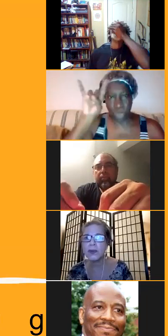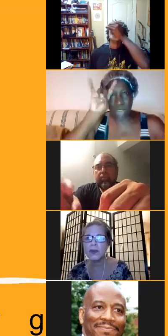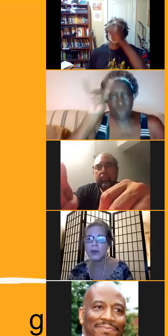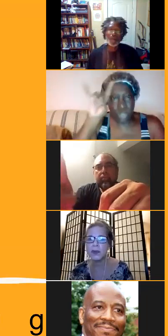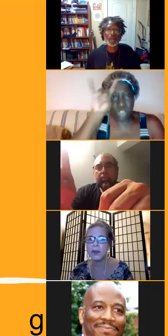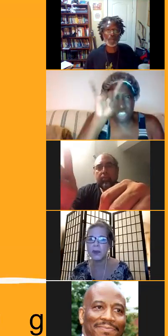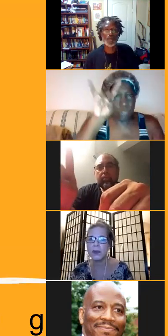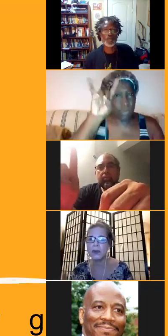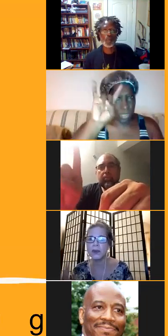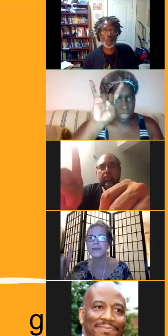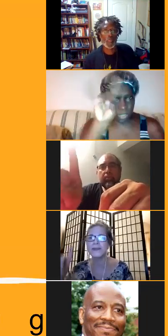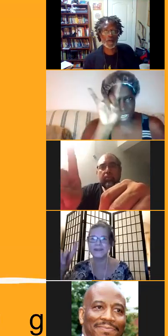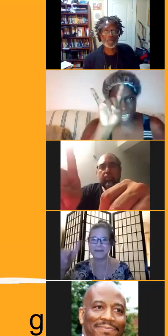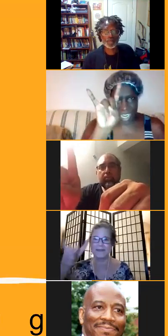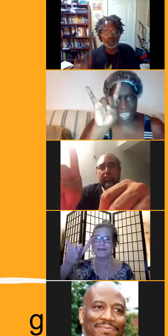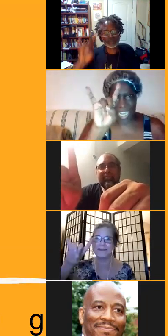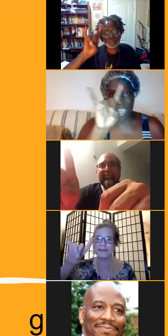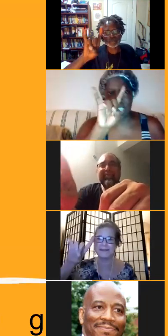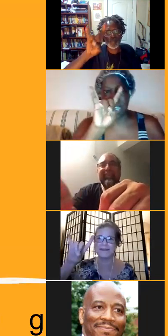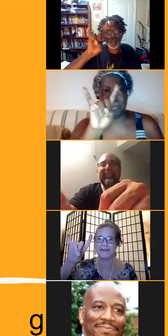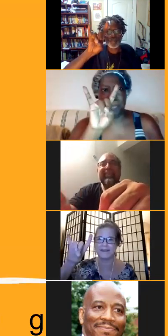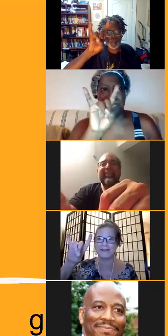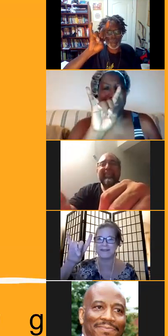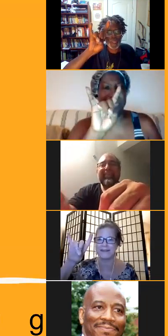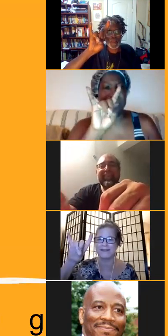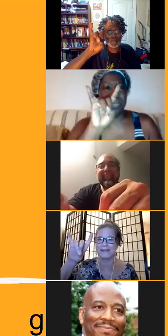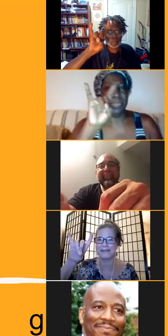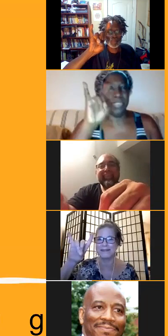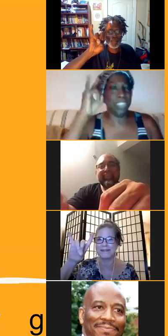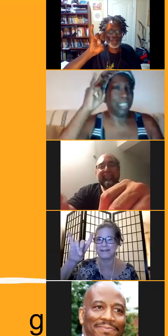know how rock and rollers do like that kind of handshake? Yeah.